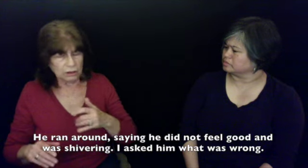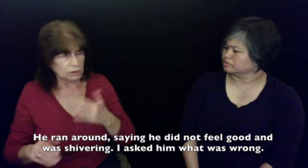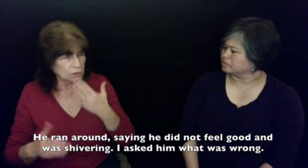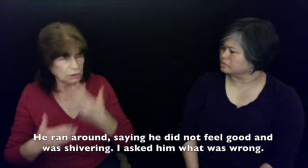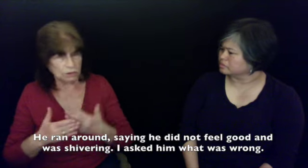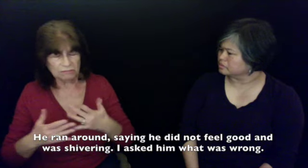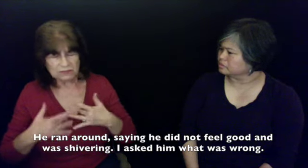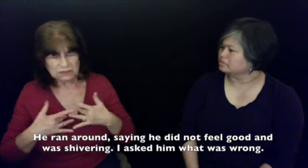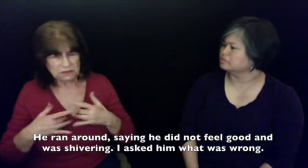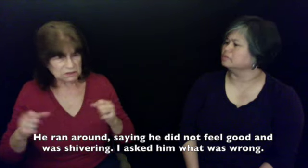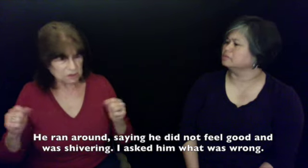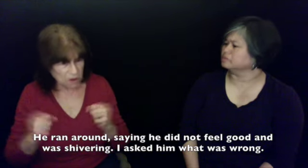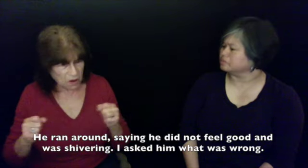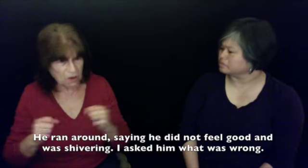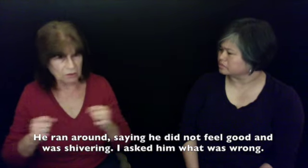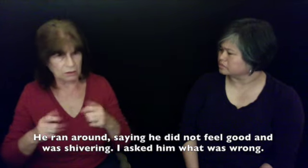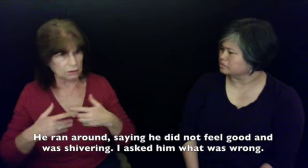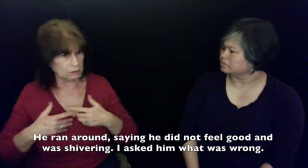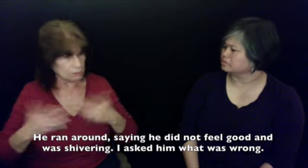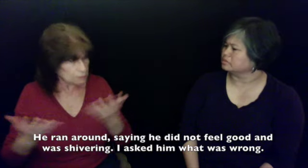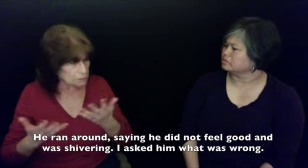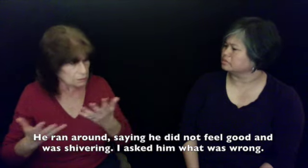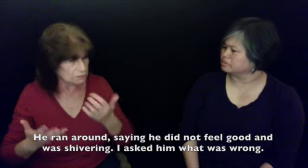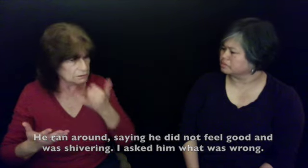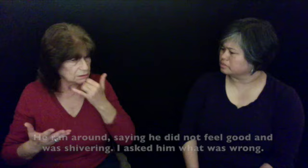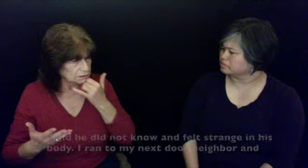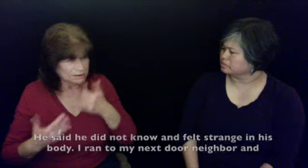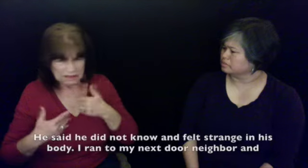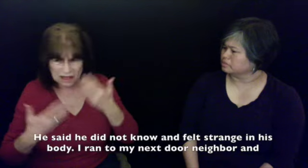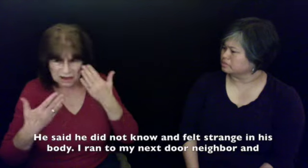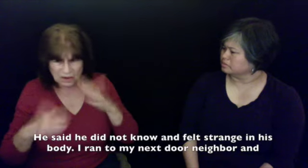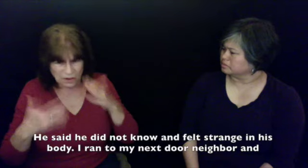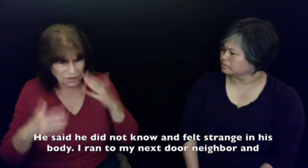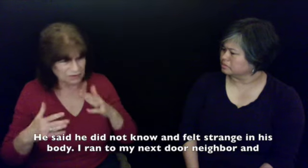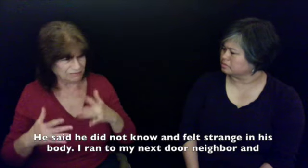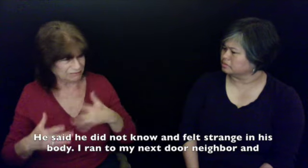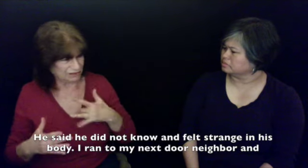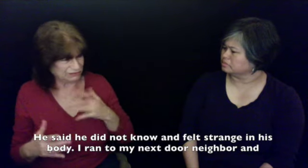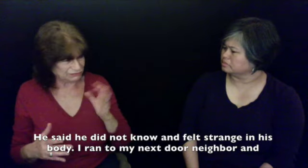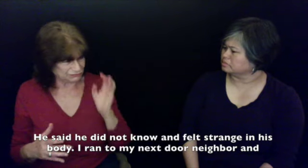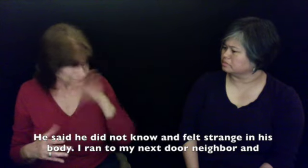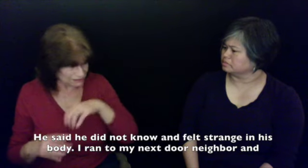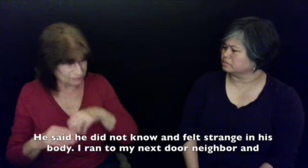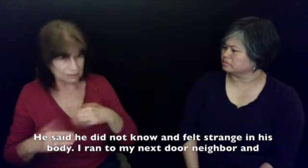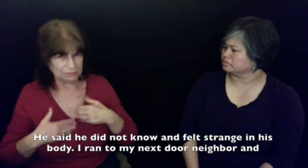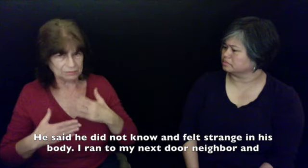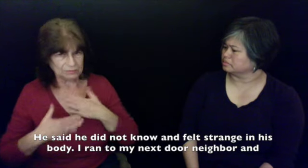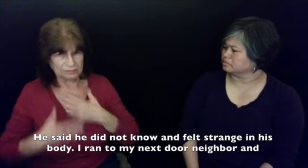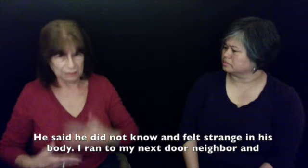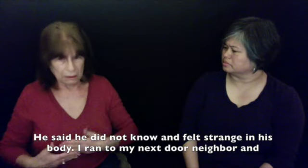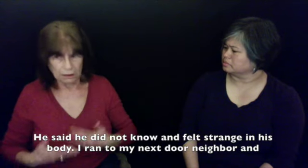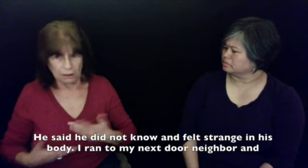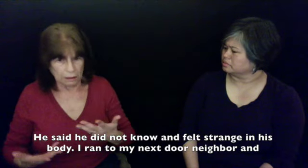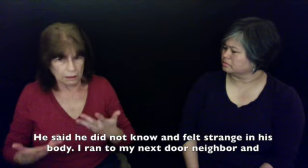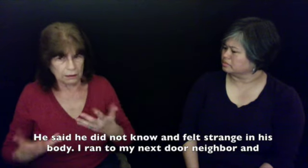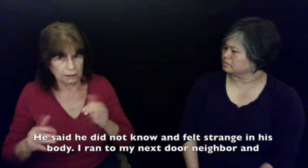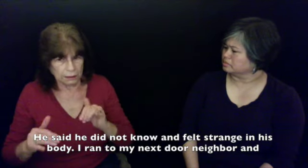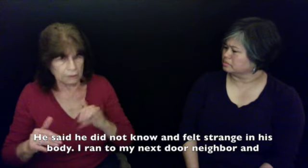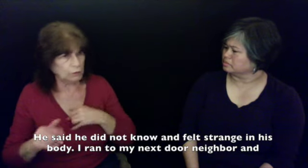He ran around saying he did not feel good and was shivering. I asked him what was wrong. He said he did not know and felt